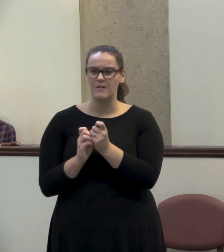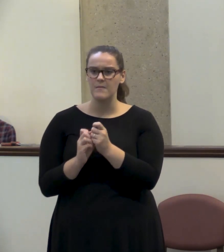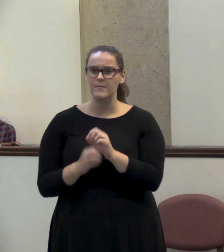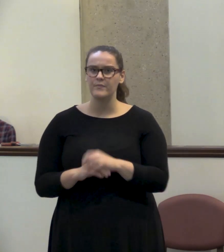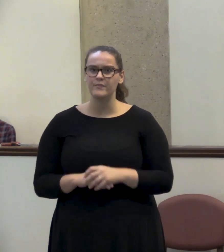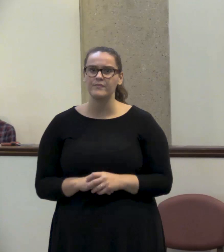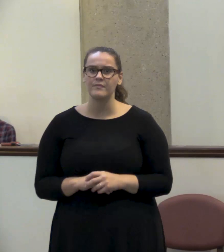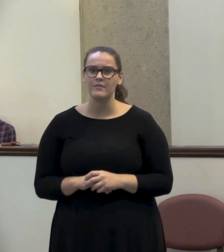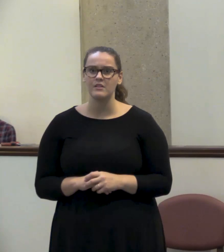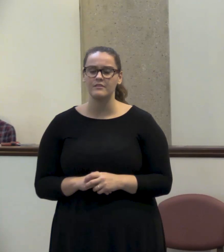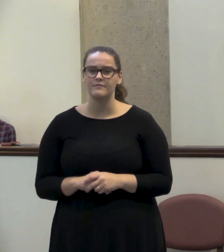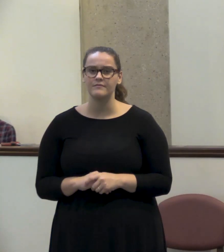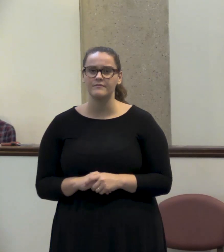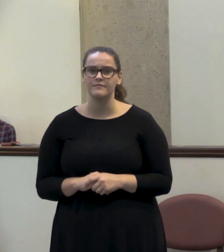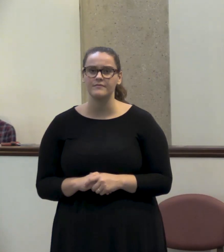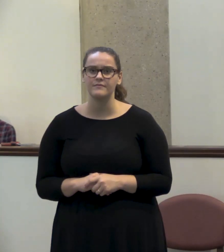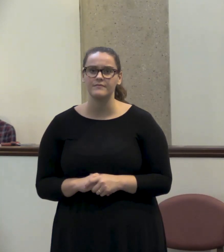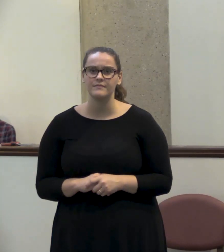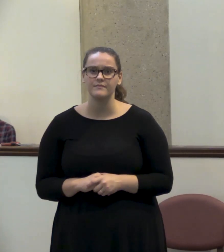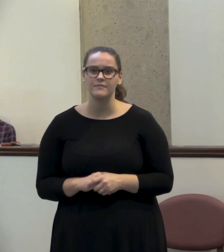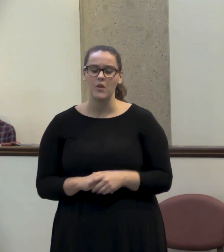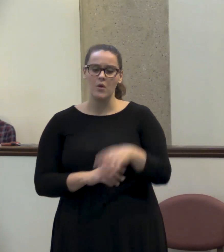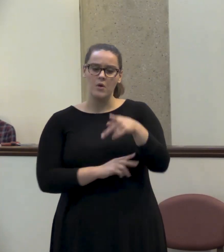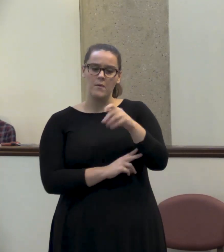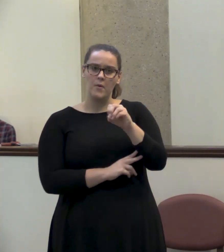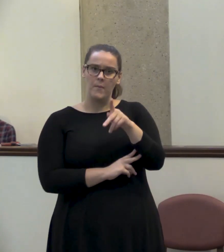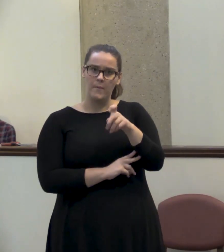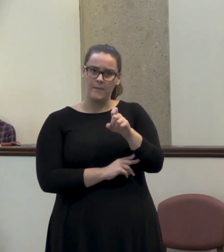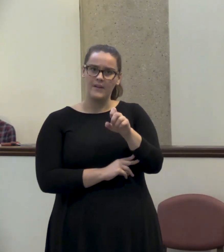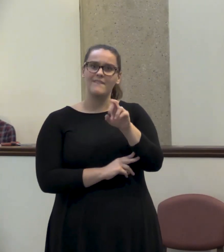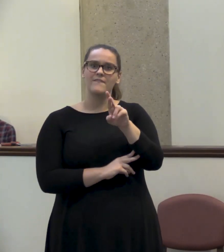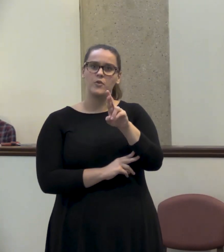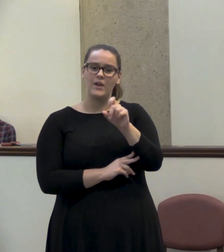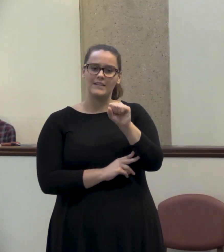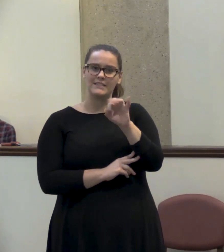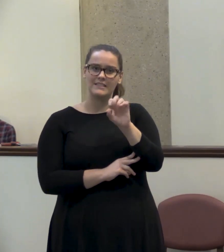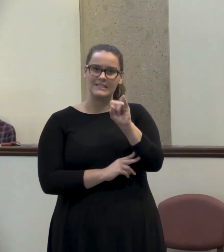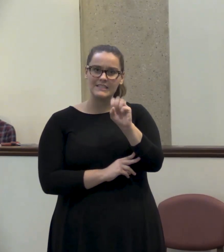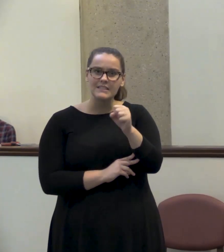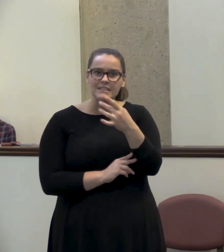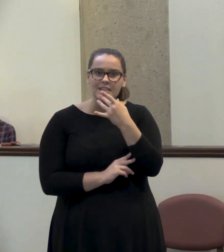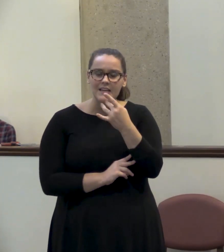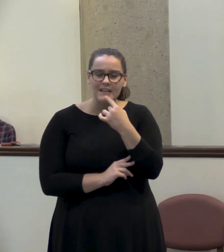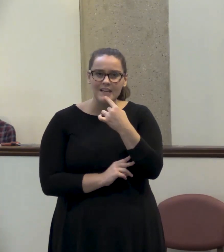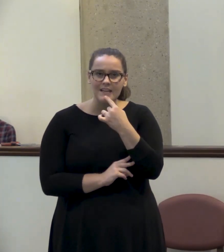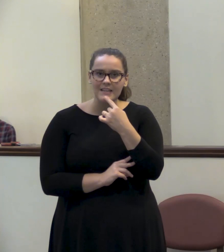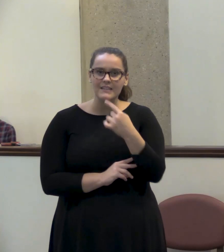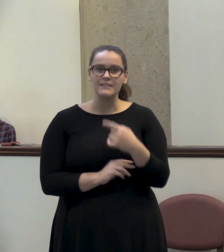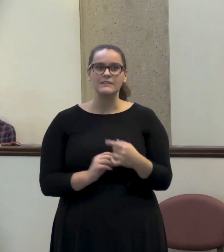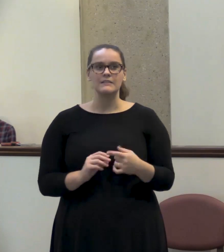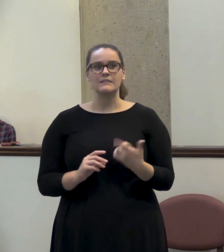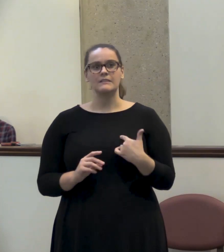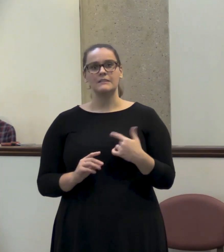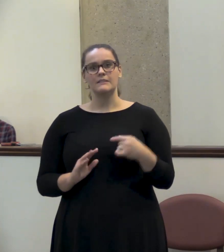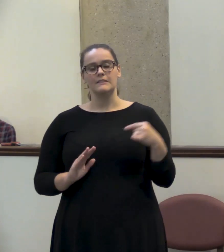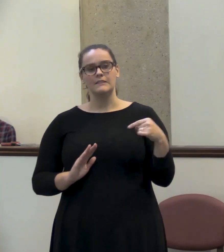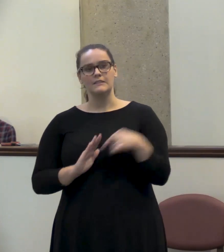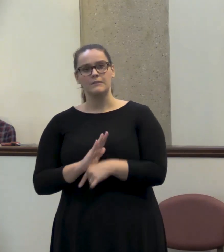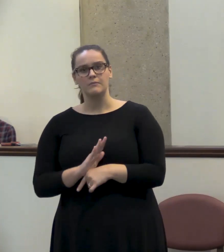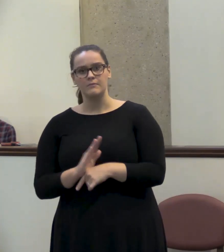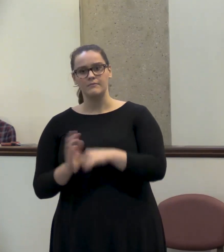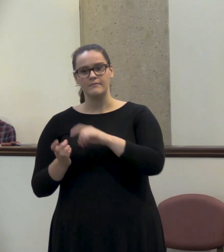What is called for, as Pope Francis said, is a profound interior